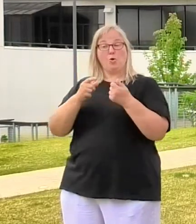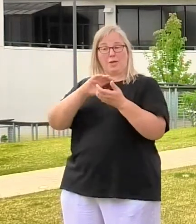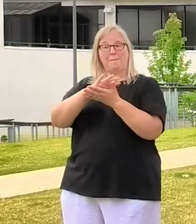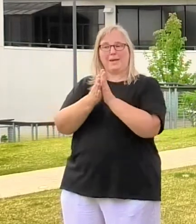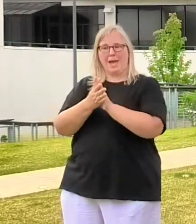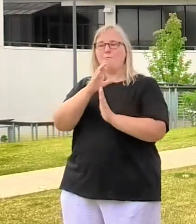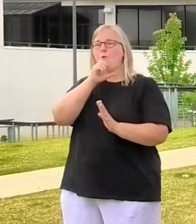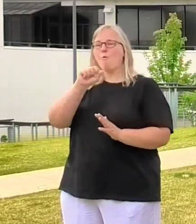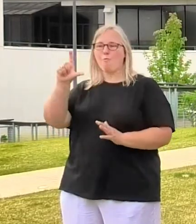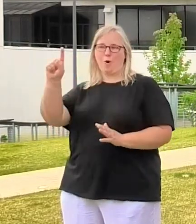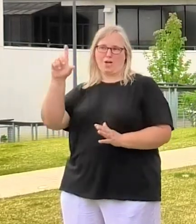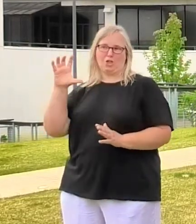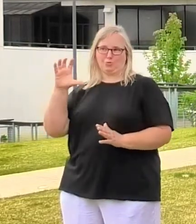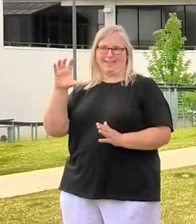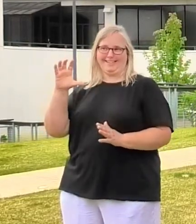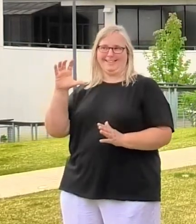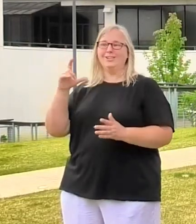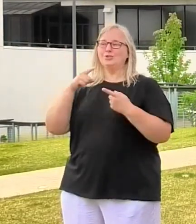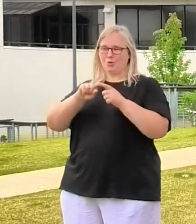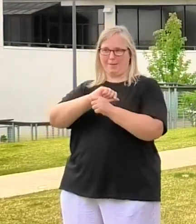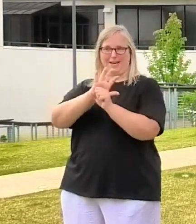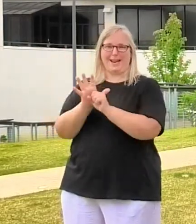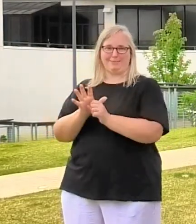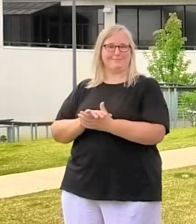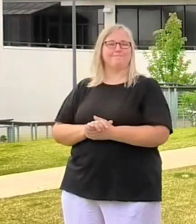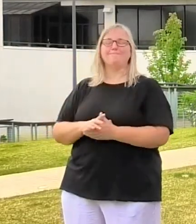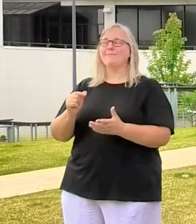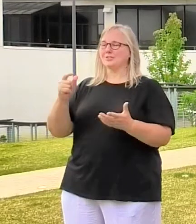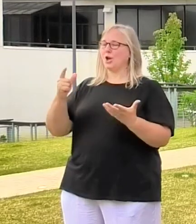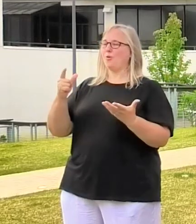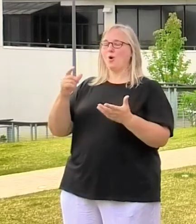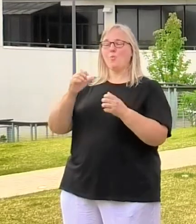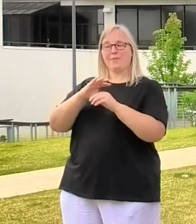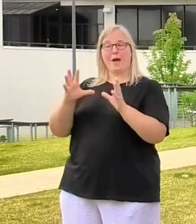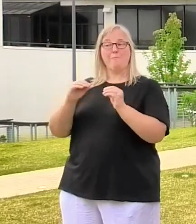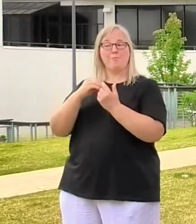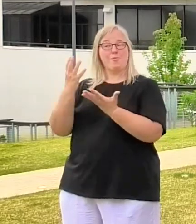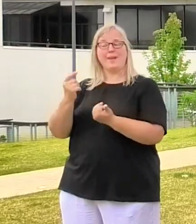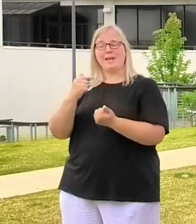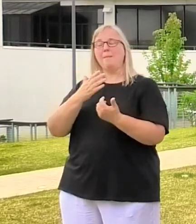further delay, please help me in welcoming County Executive Ball.